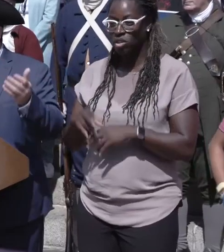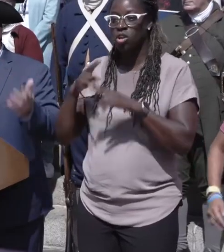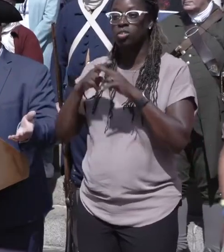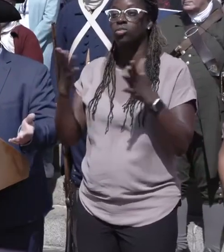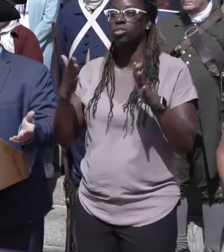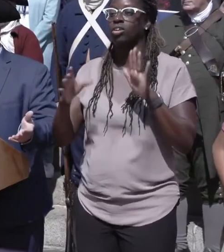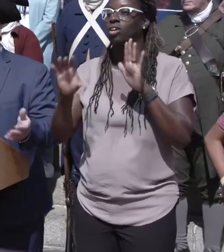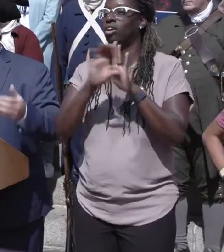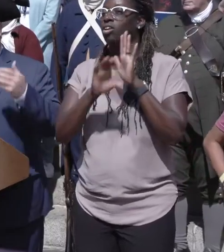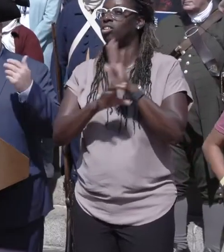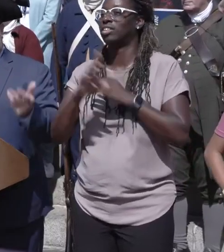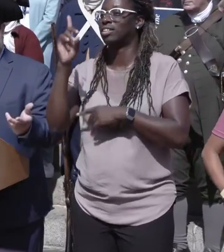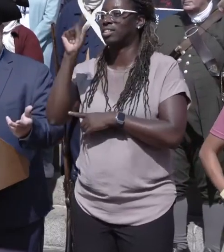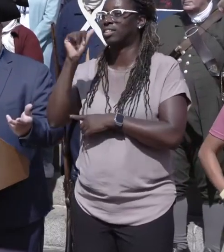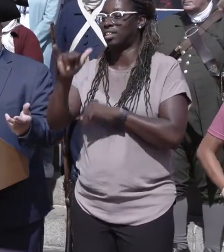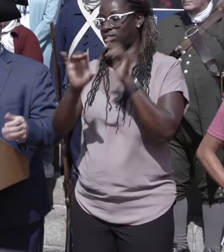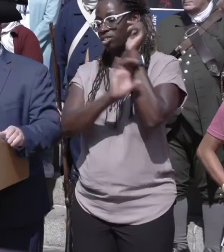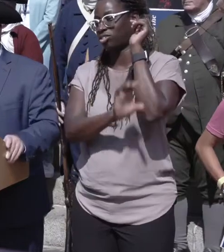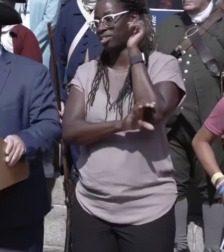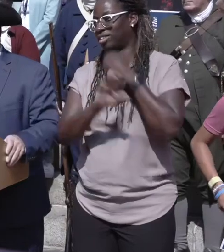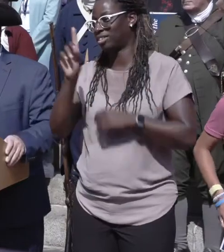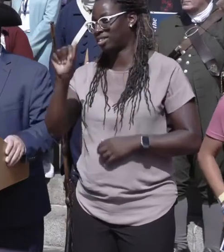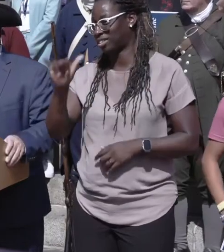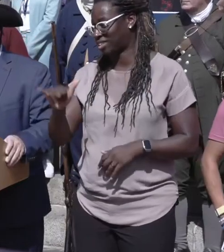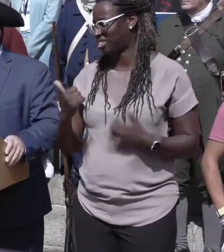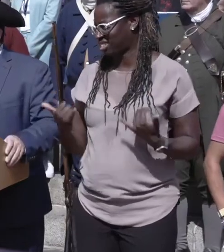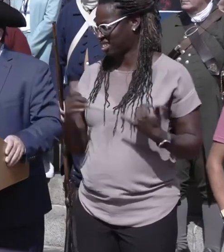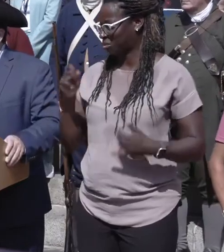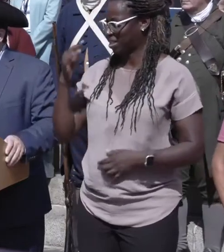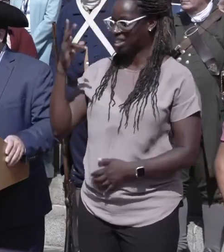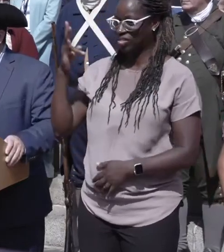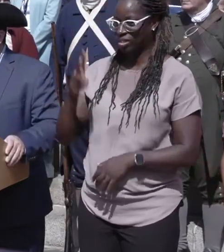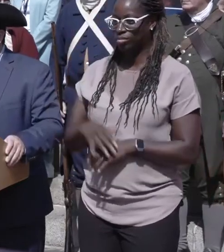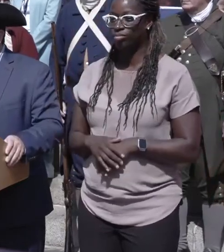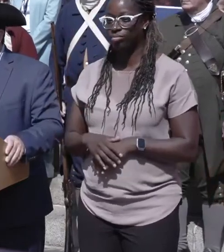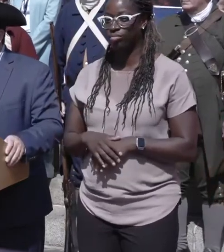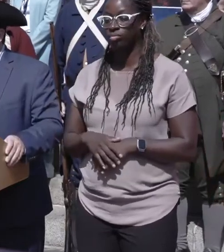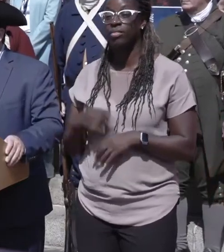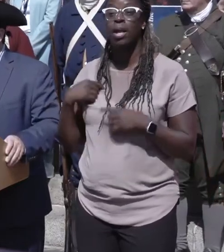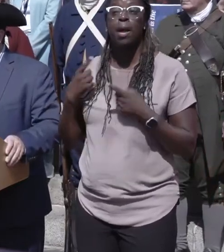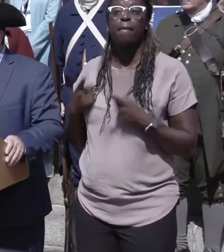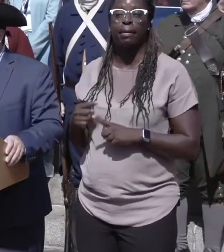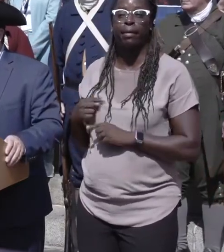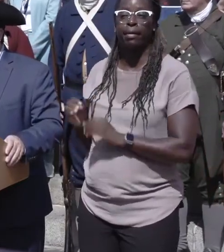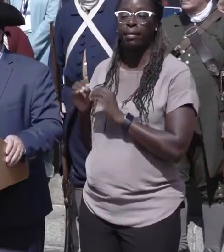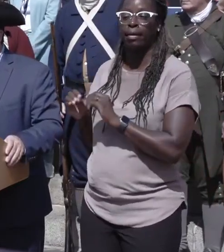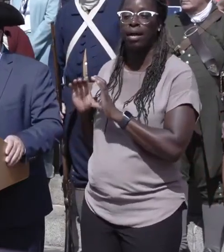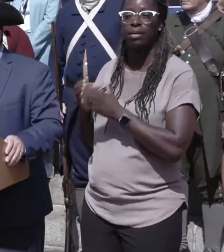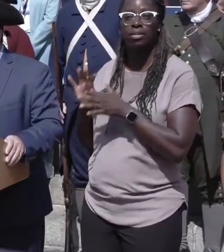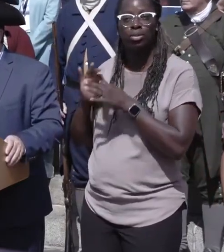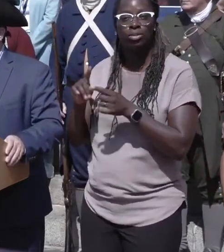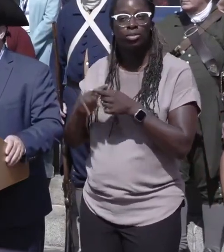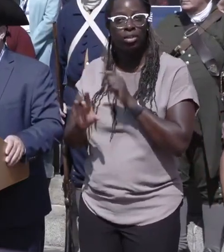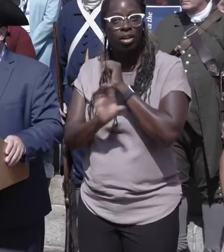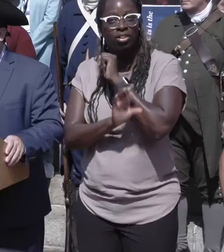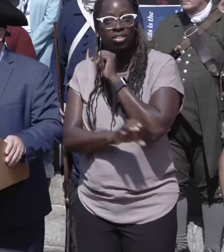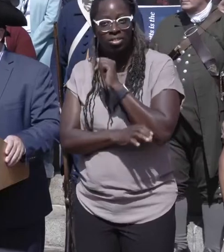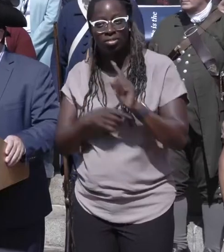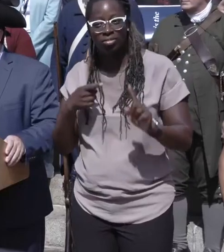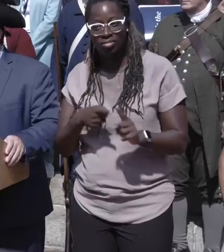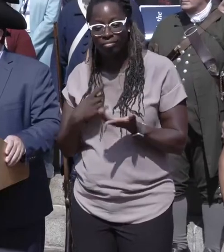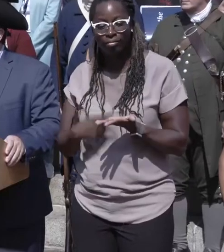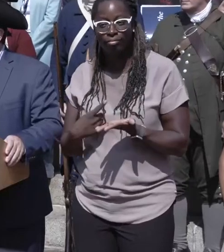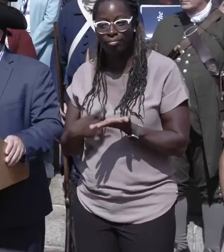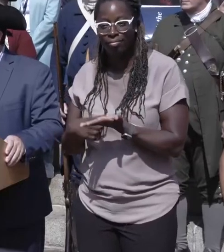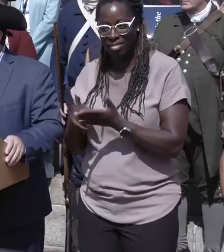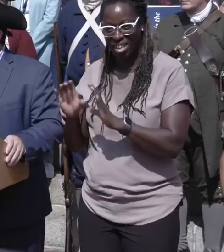the Constitution, and I happen to teach a class on civil liberties, the Constitution, the Declaration of Independence, and then the Bill